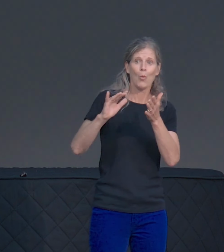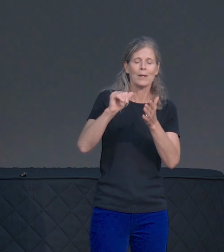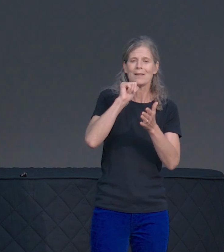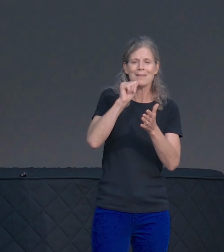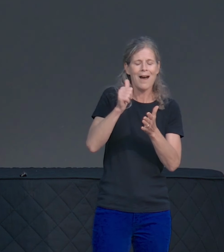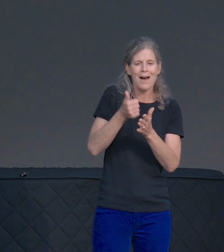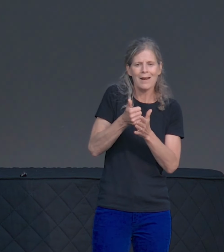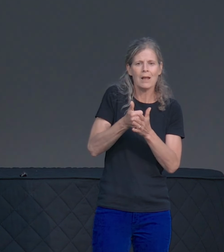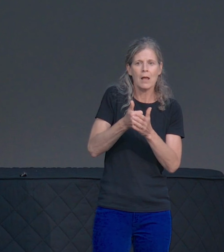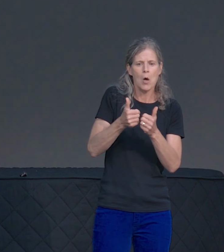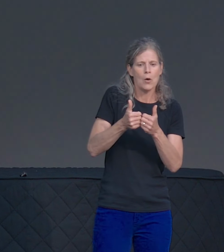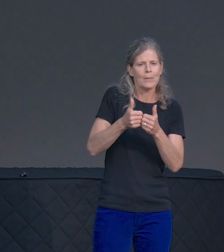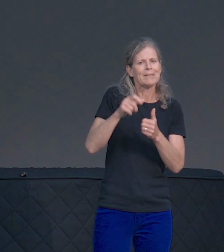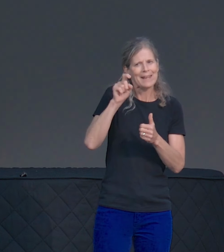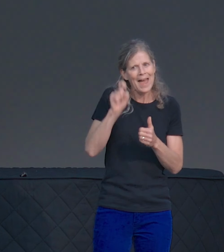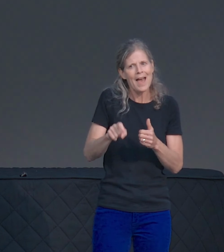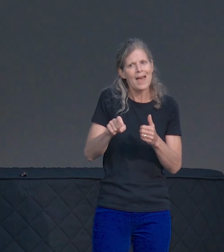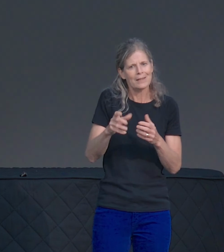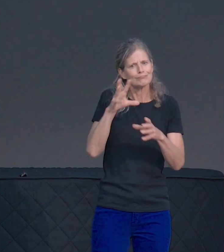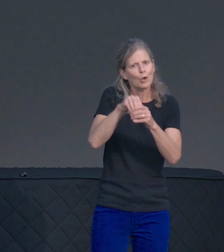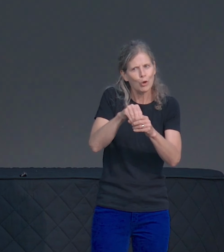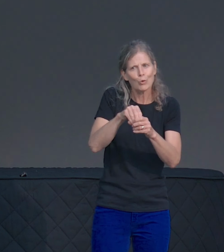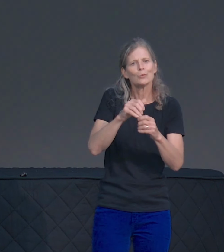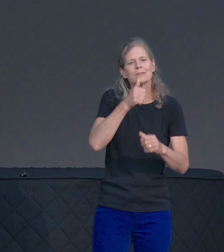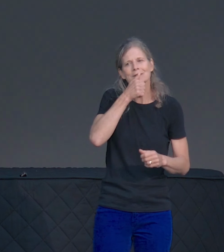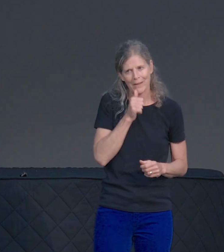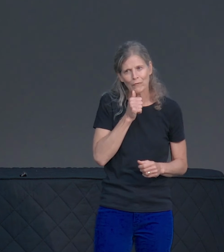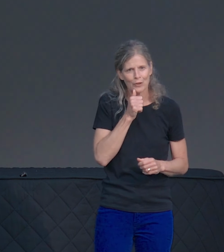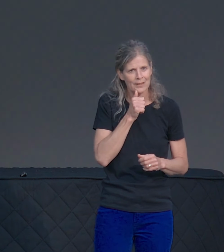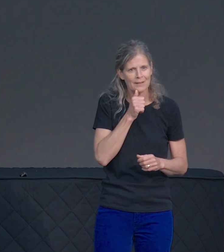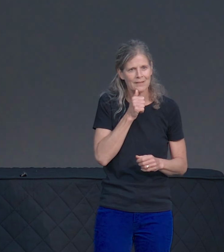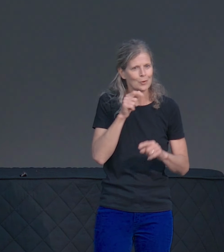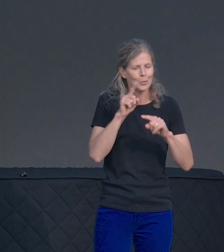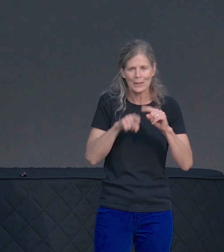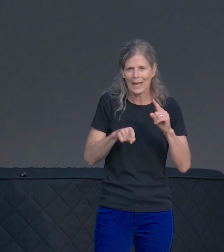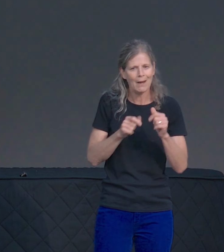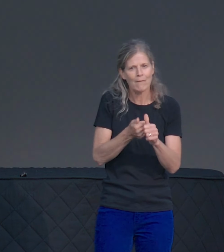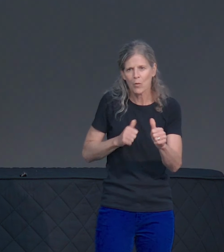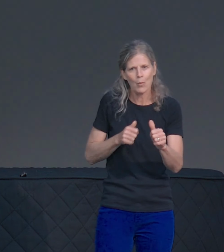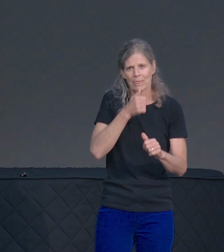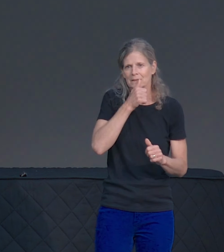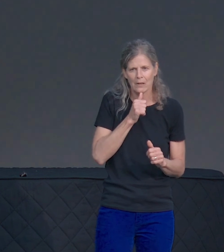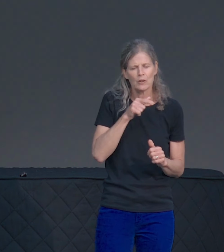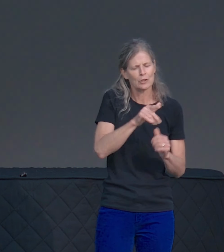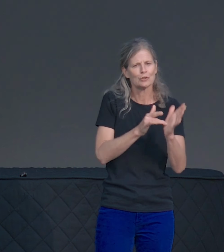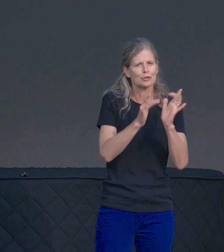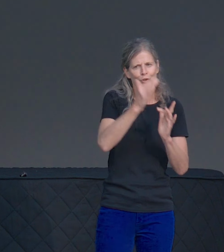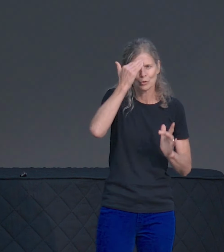glory apart from suffering. It's glory that's going to come through suffering.